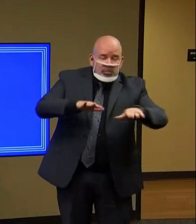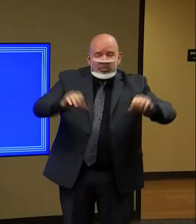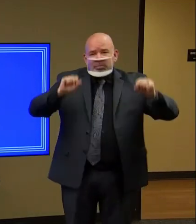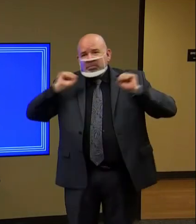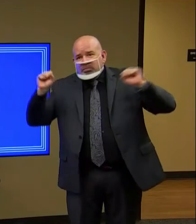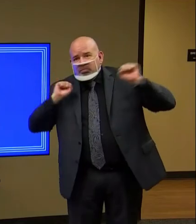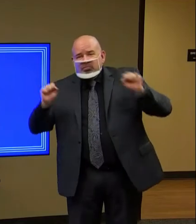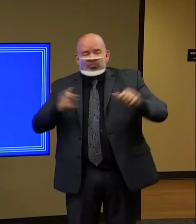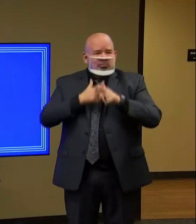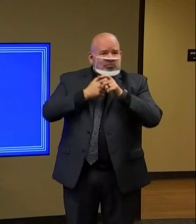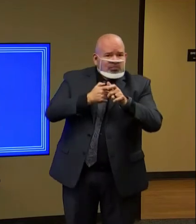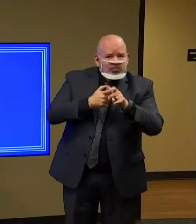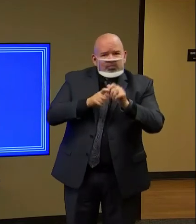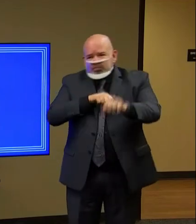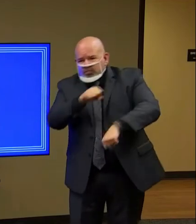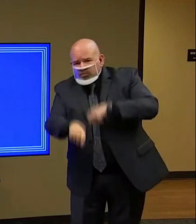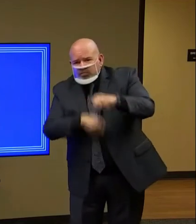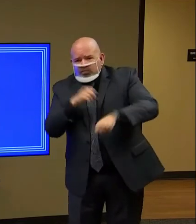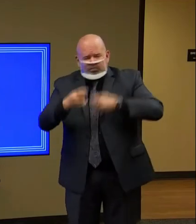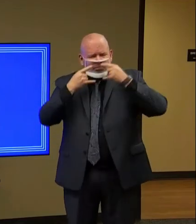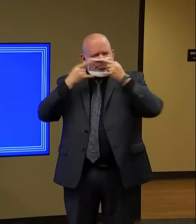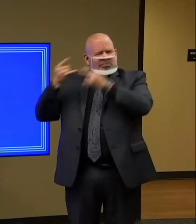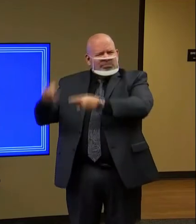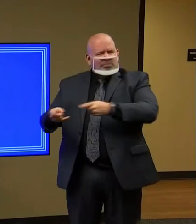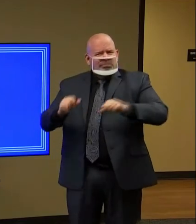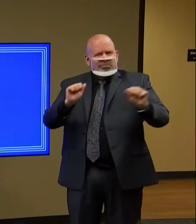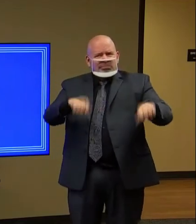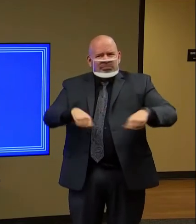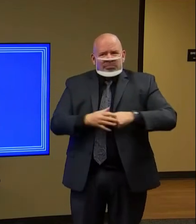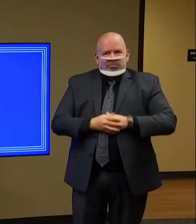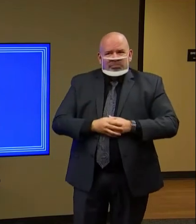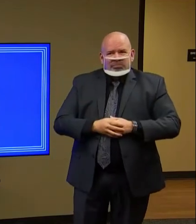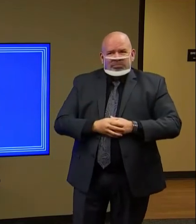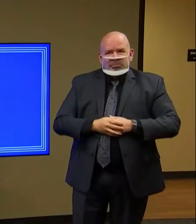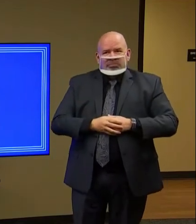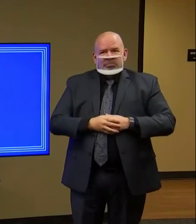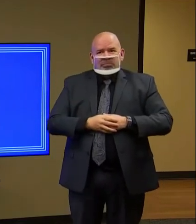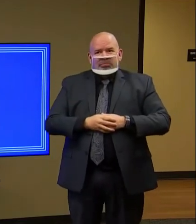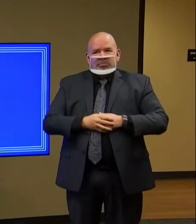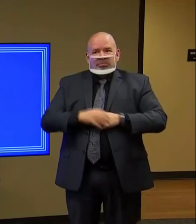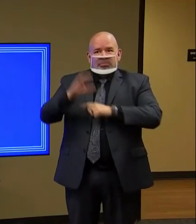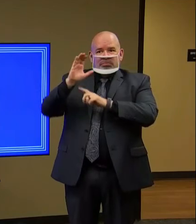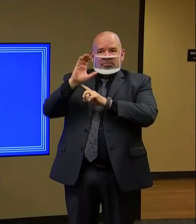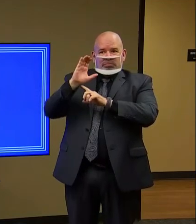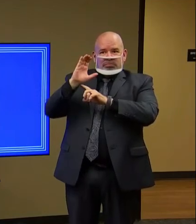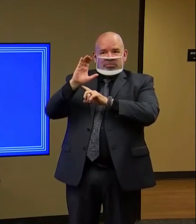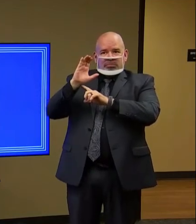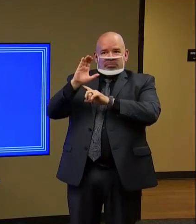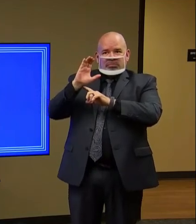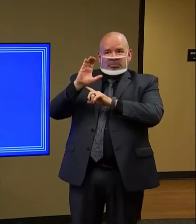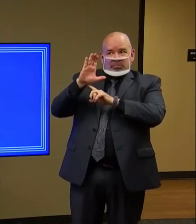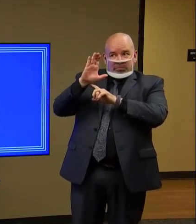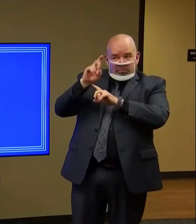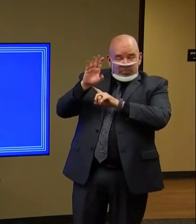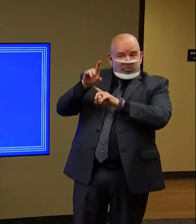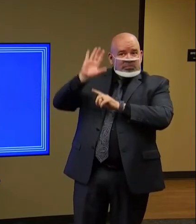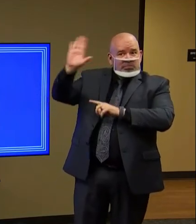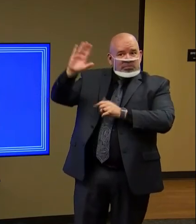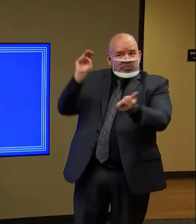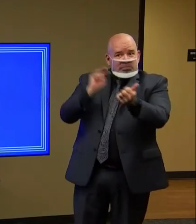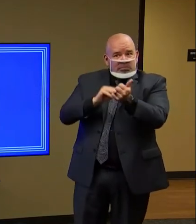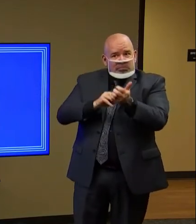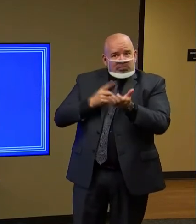Additionally, the doctors are recommending that for those people who don't follow their advice to